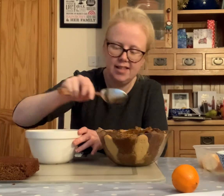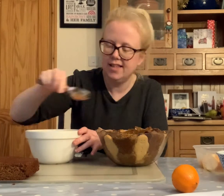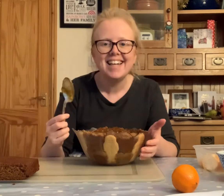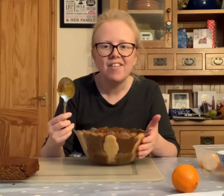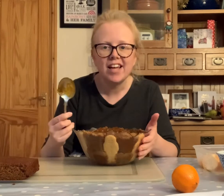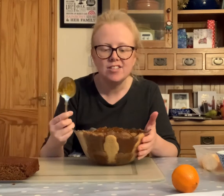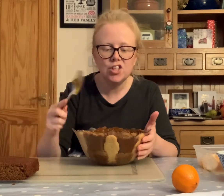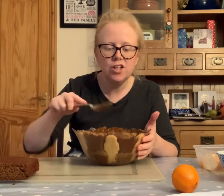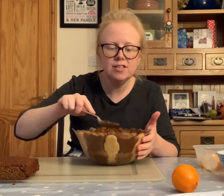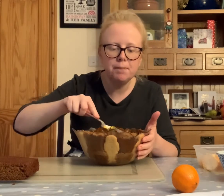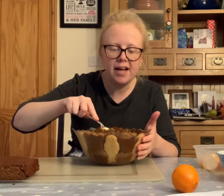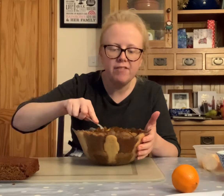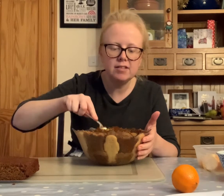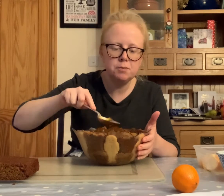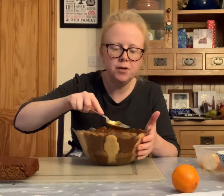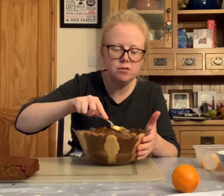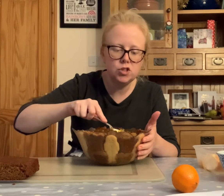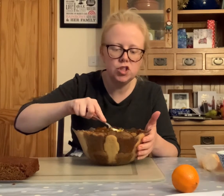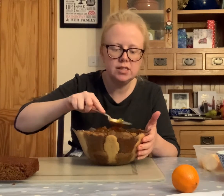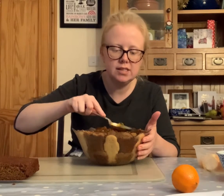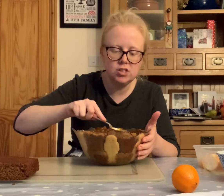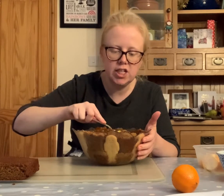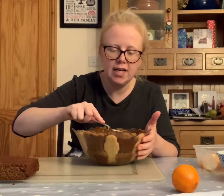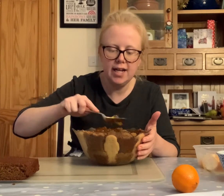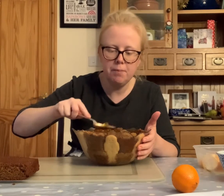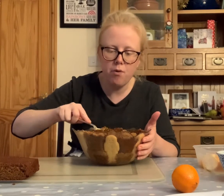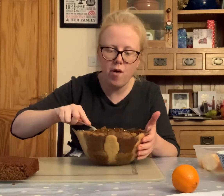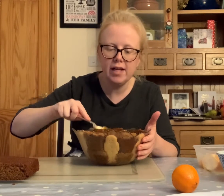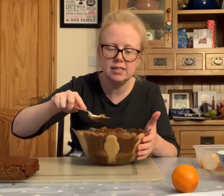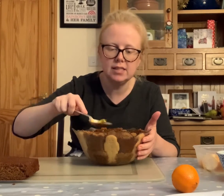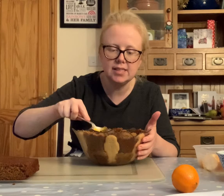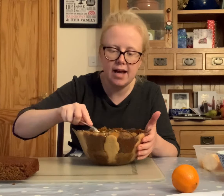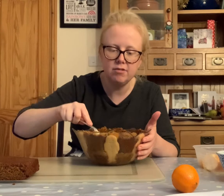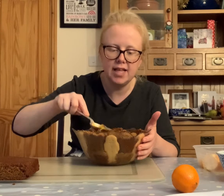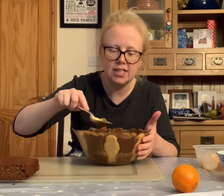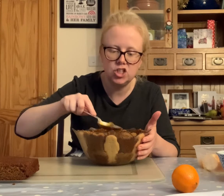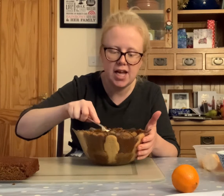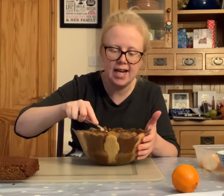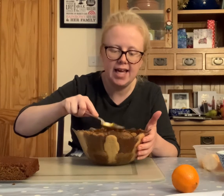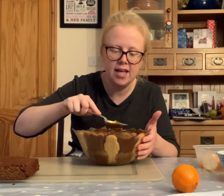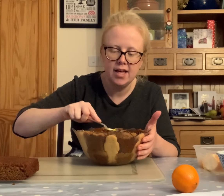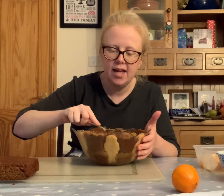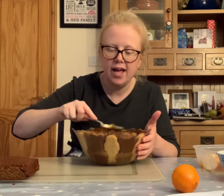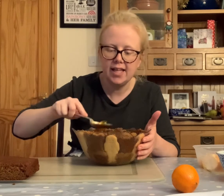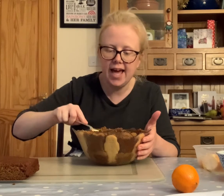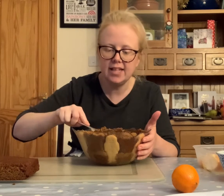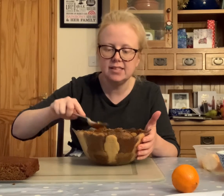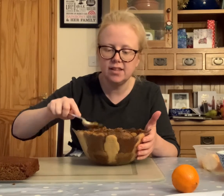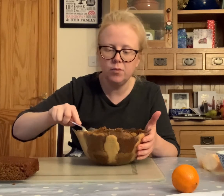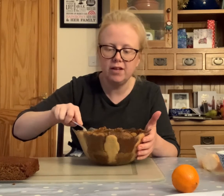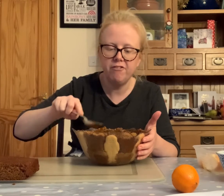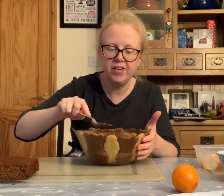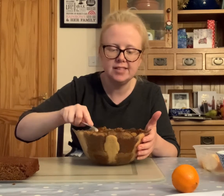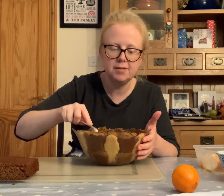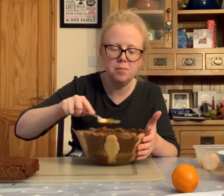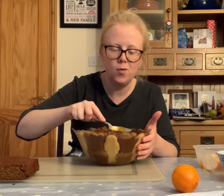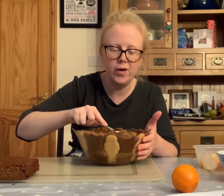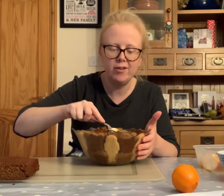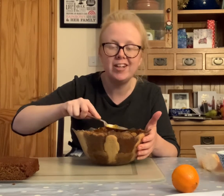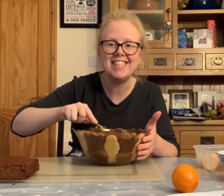Now we're going to use the back of our spoon to just gently press down that jelly again, so that we can fit some more ingredients